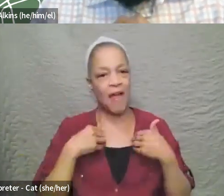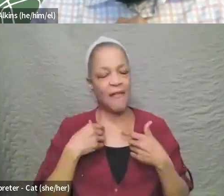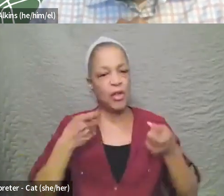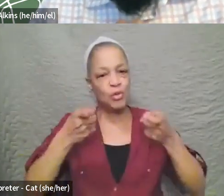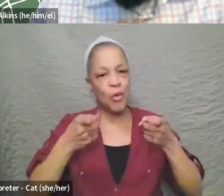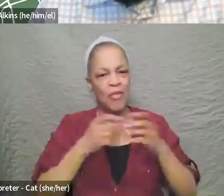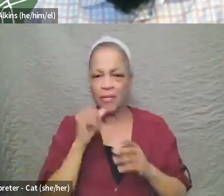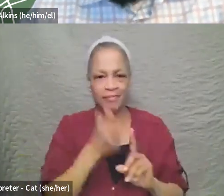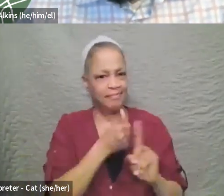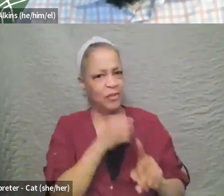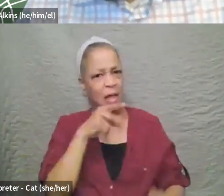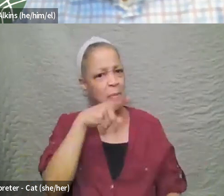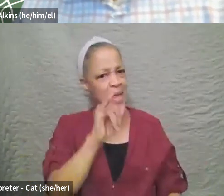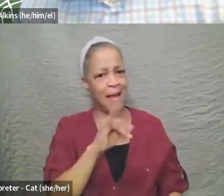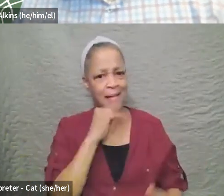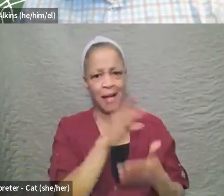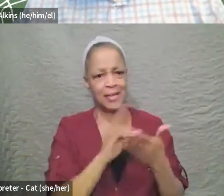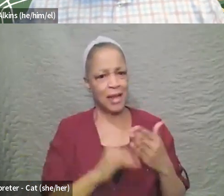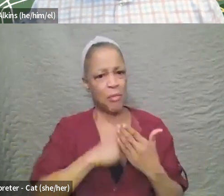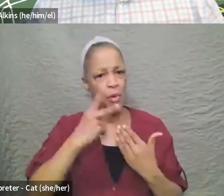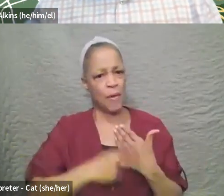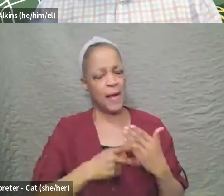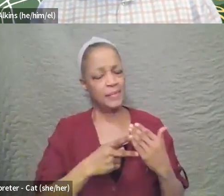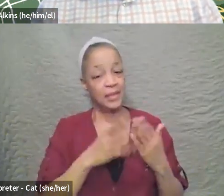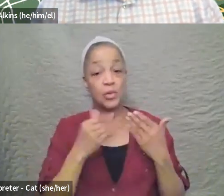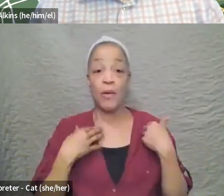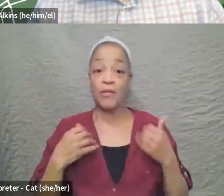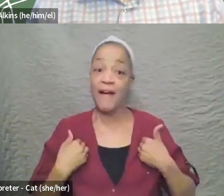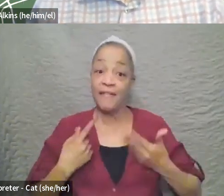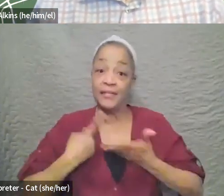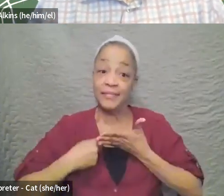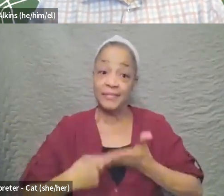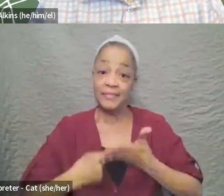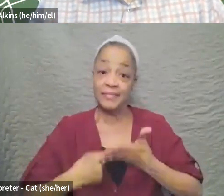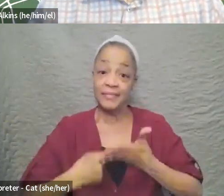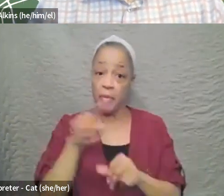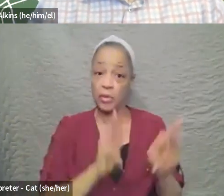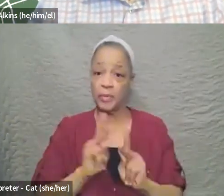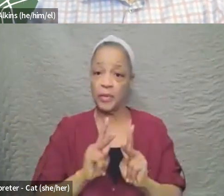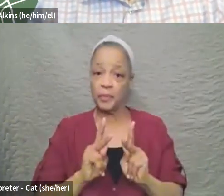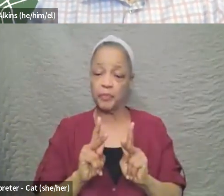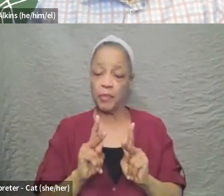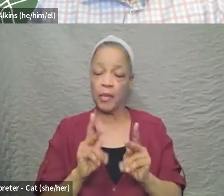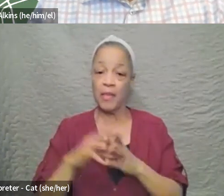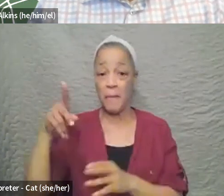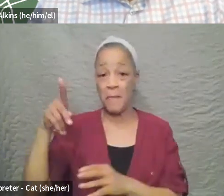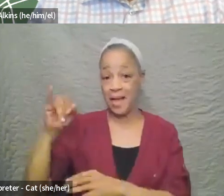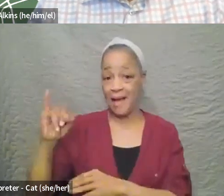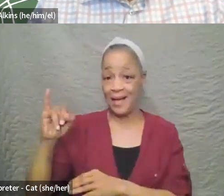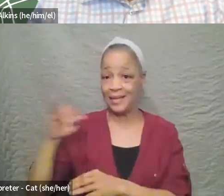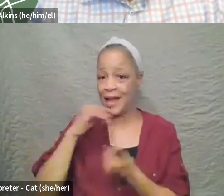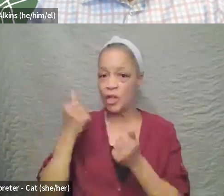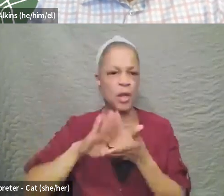they're not designing the programs. So we want to have those conversations because we're seeing that the PIs are not trying to